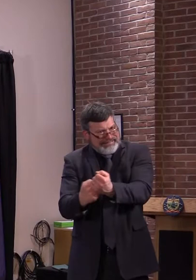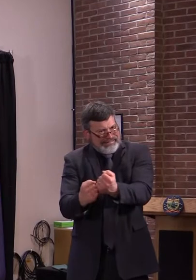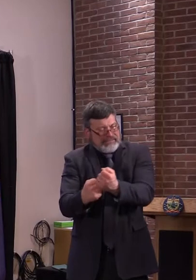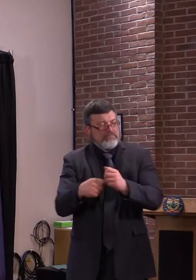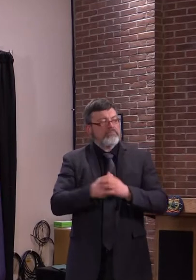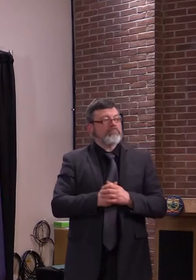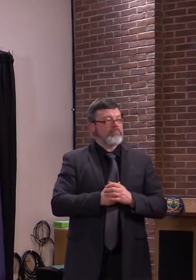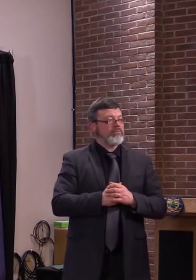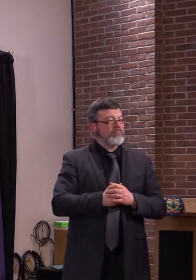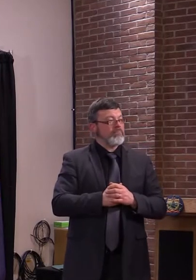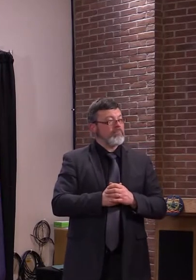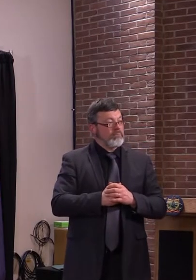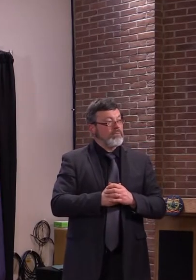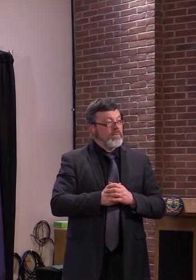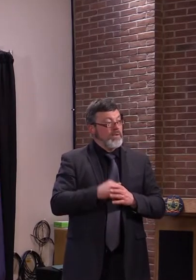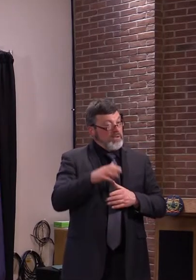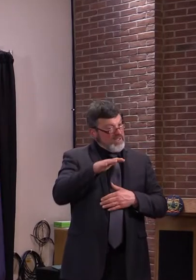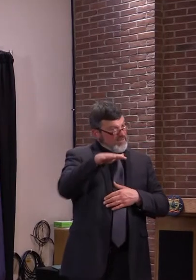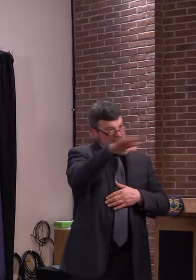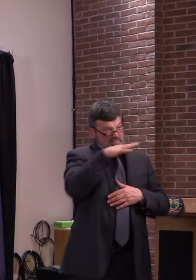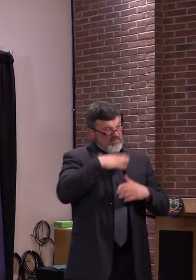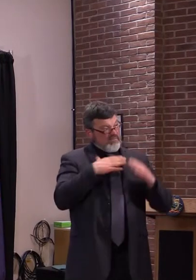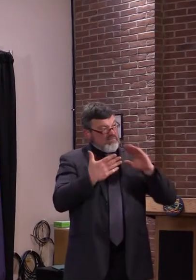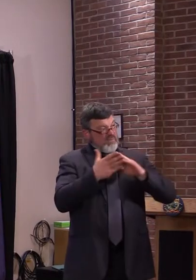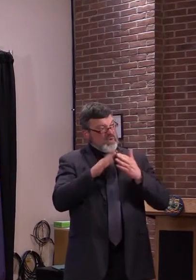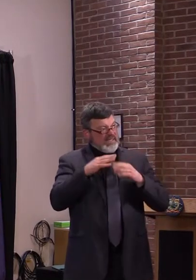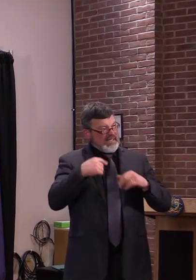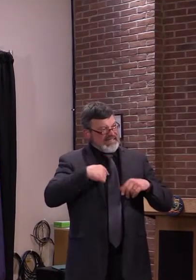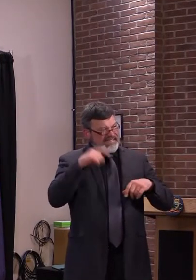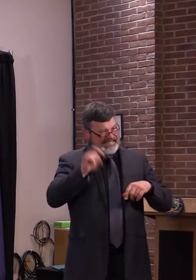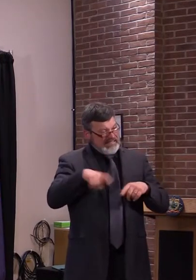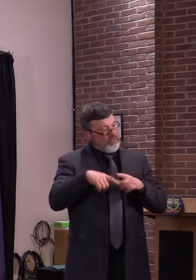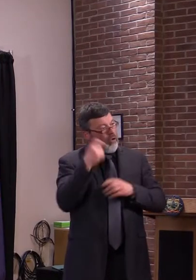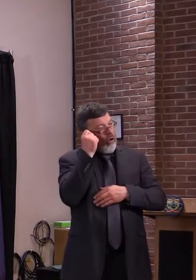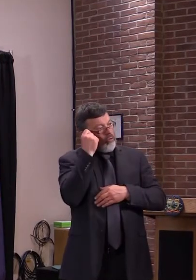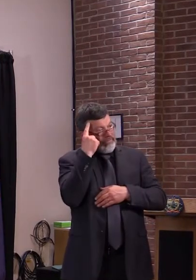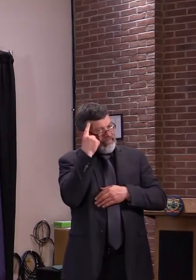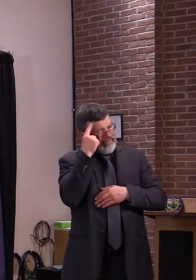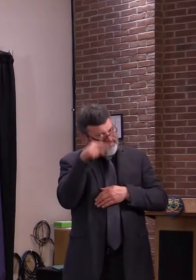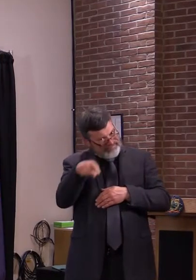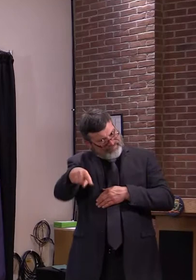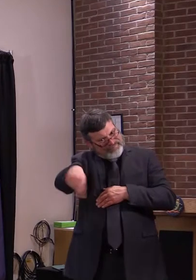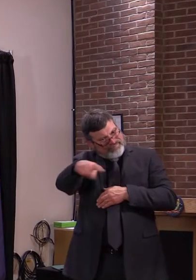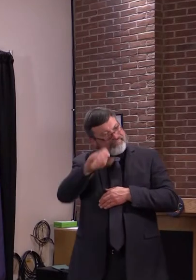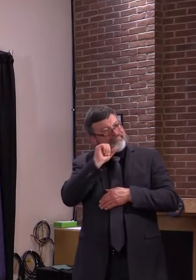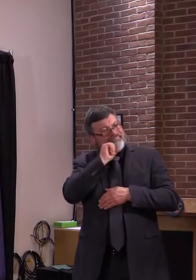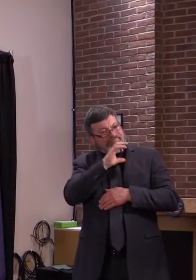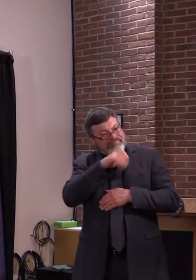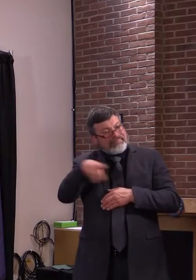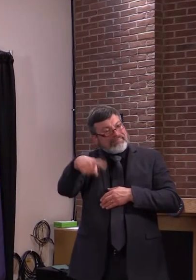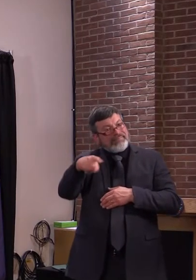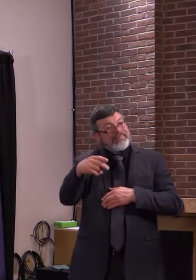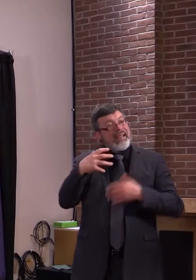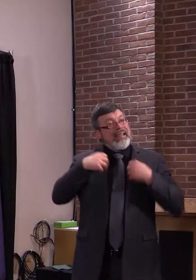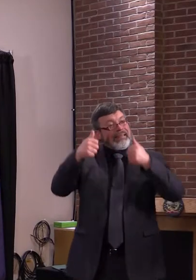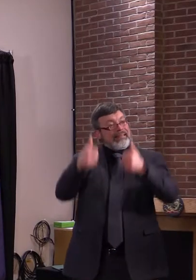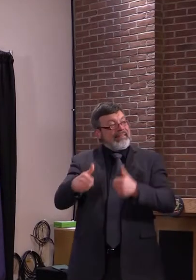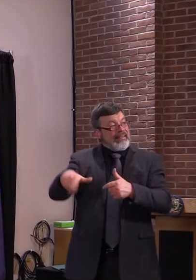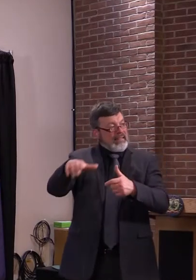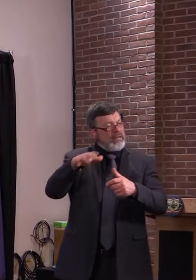our communities, we will all need to understand a person's need to take extra precautions and support their